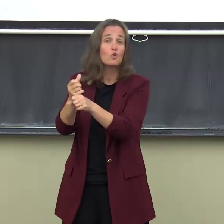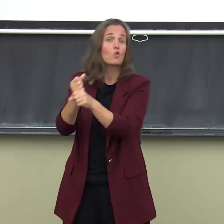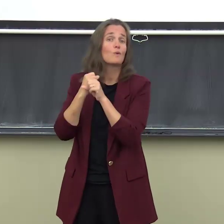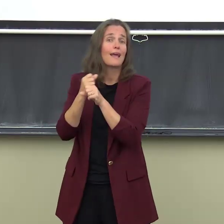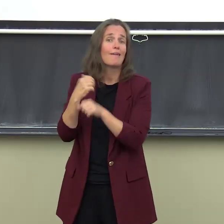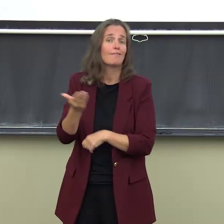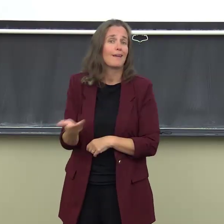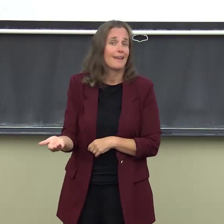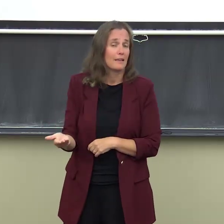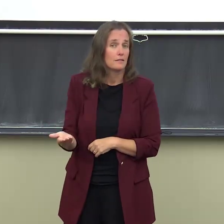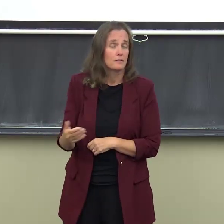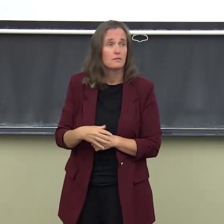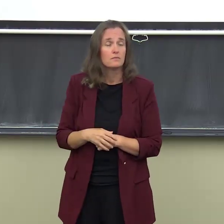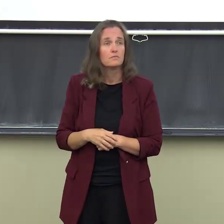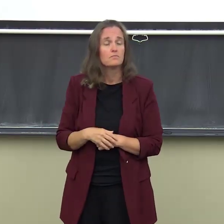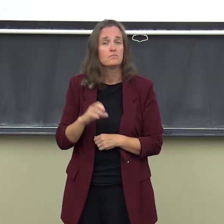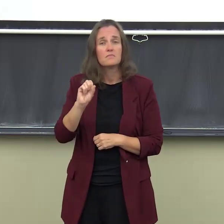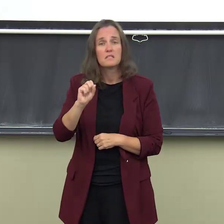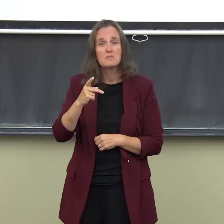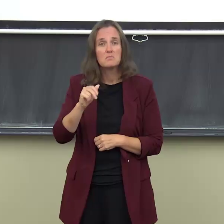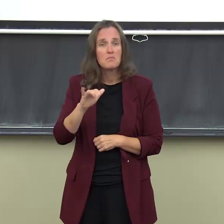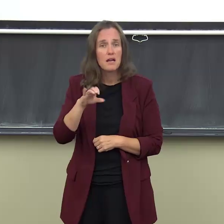these spaces of